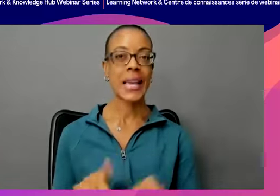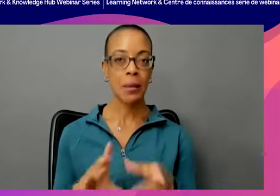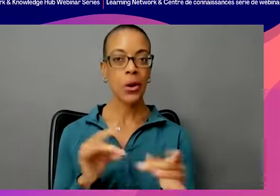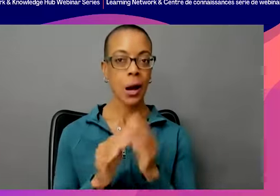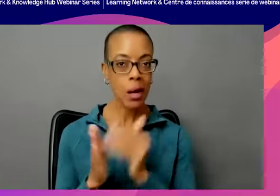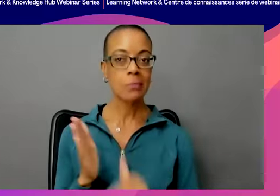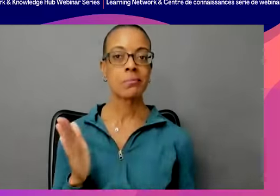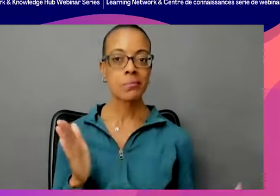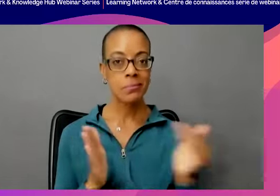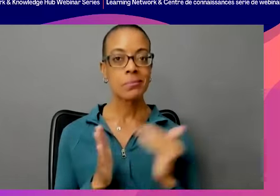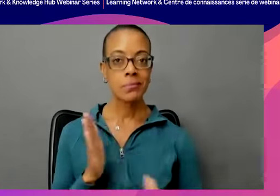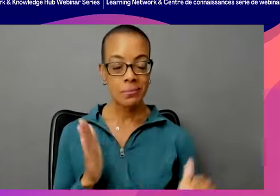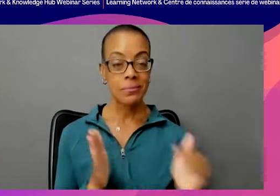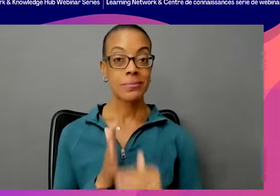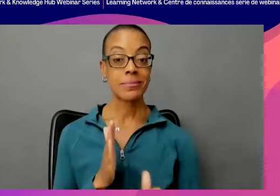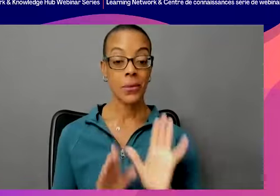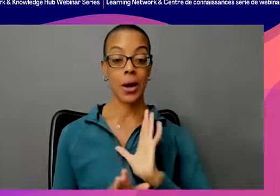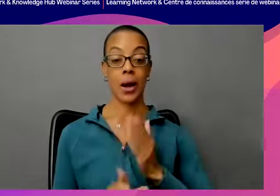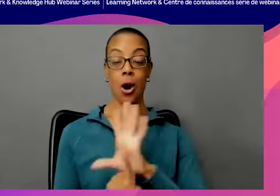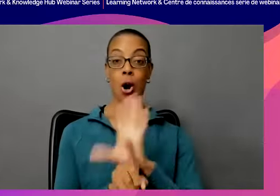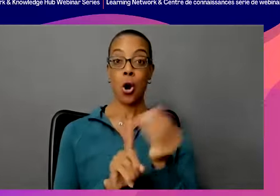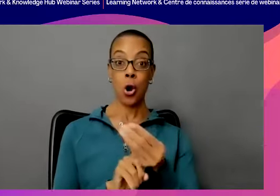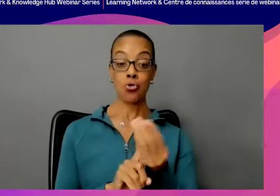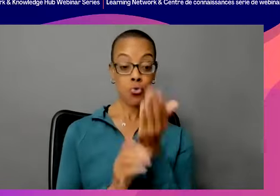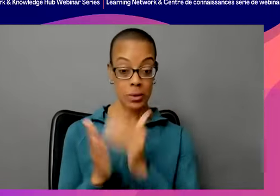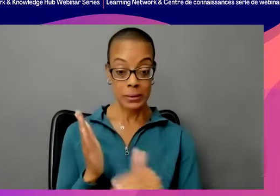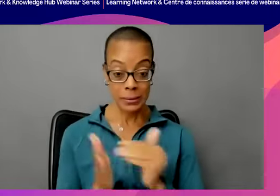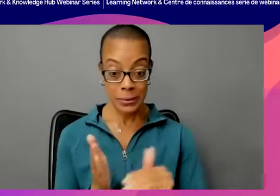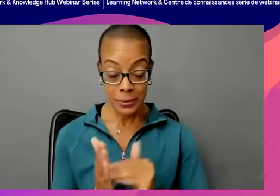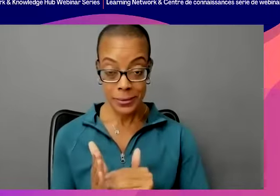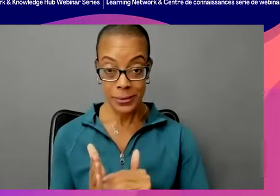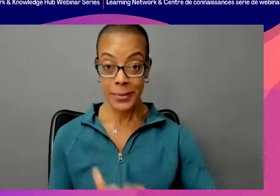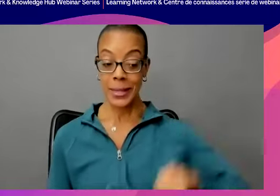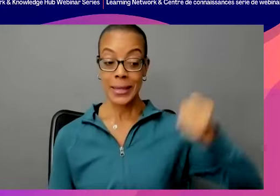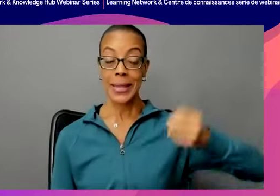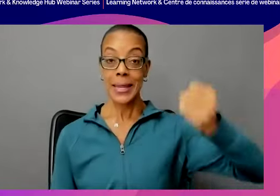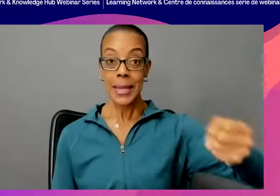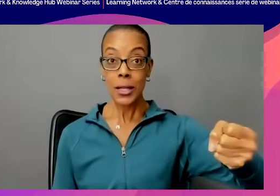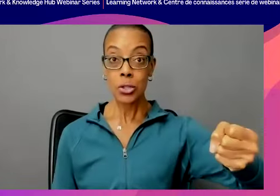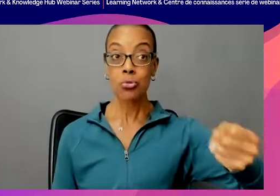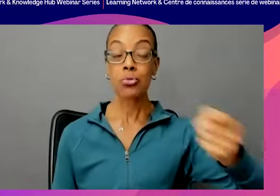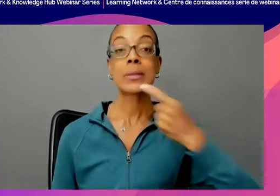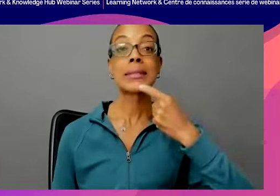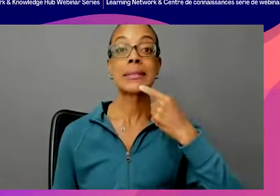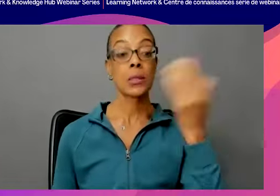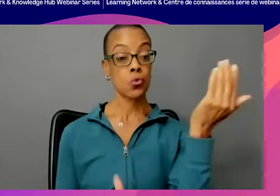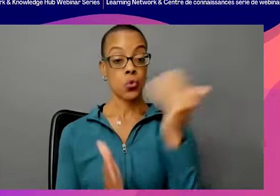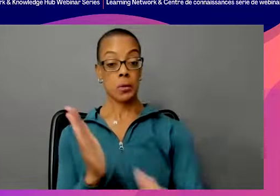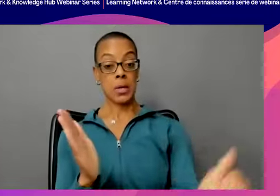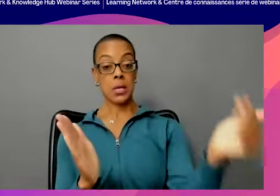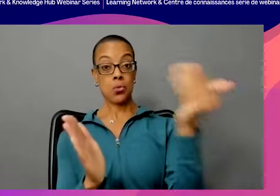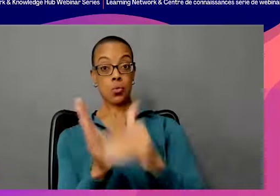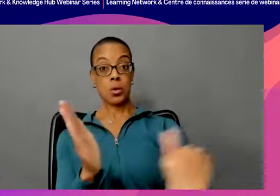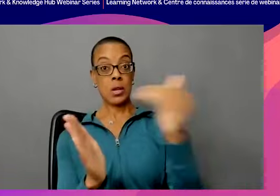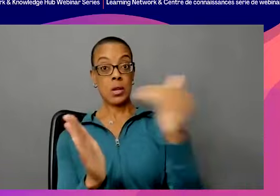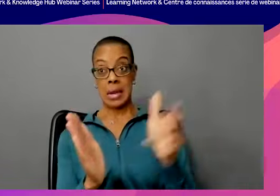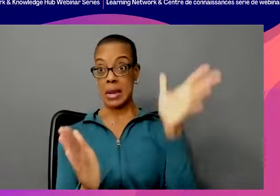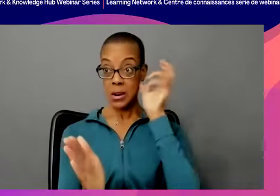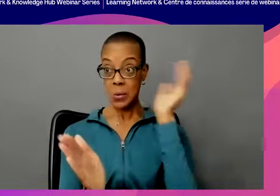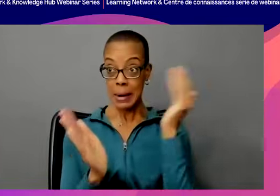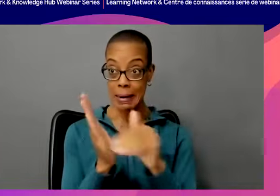our culture, when we repeat, the elders say, if you hear repeating, if we to repeat, that